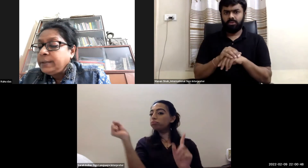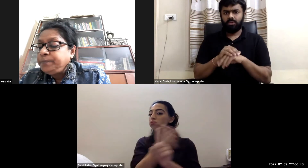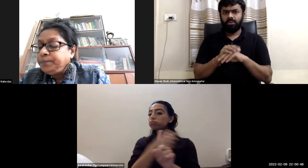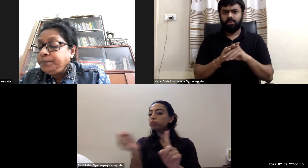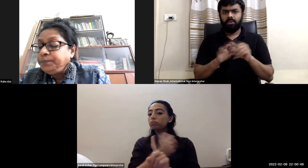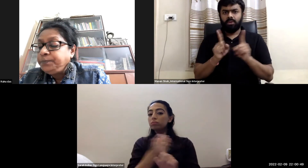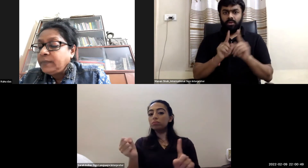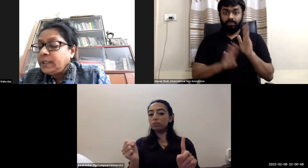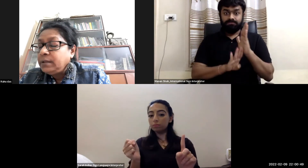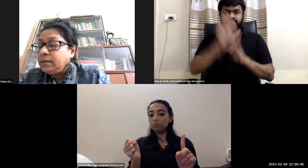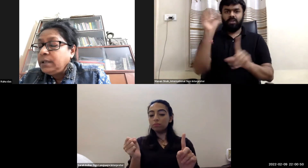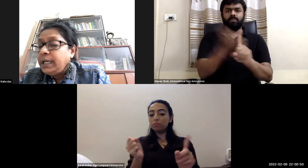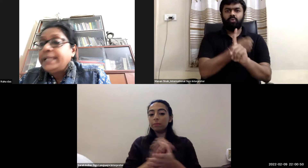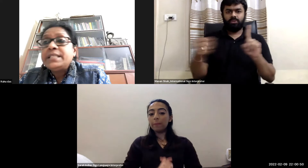And